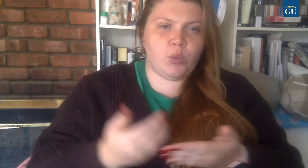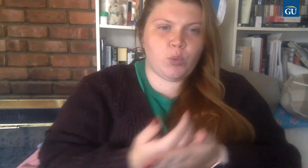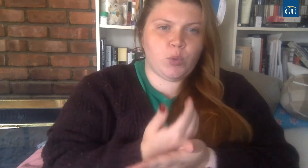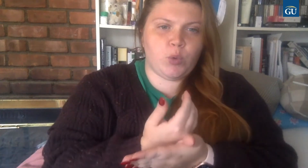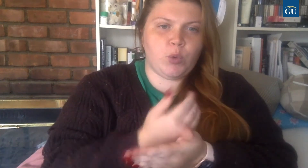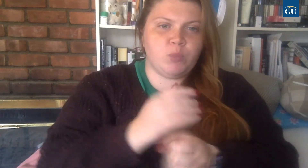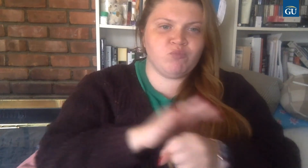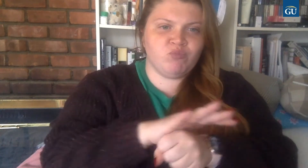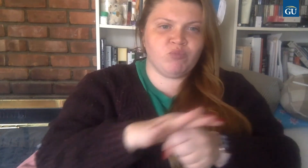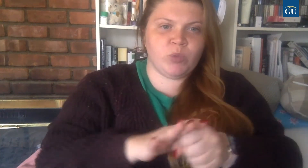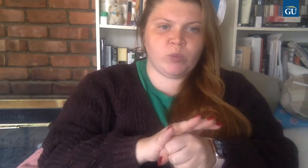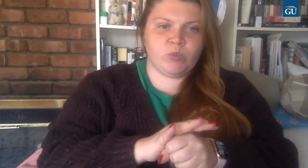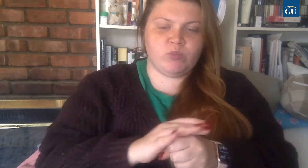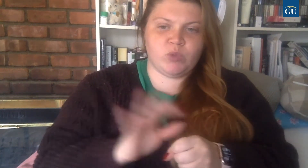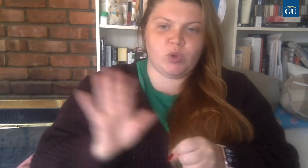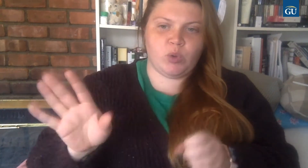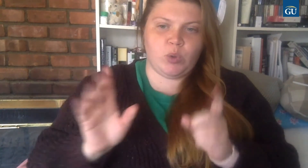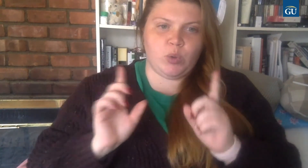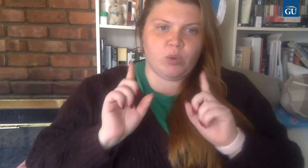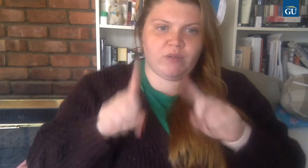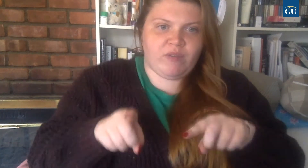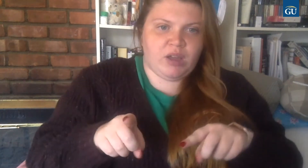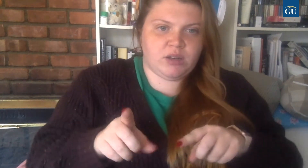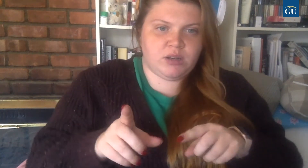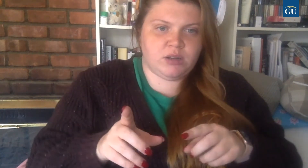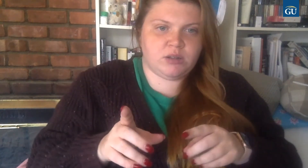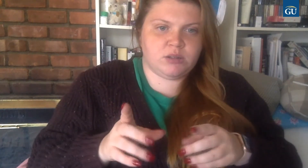What new frontiers do these findings raise?